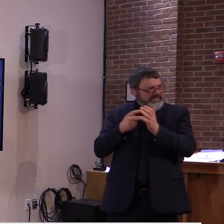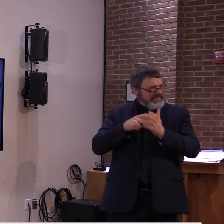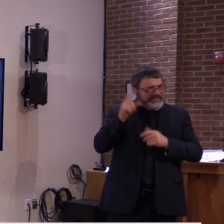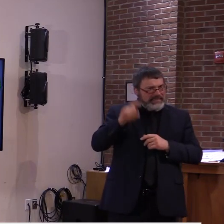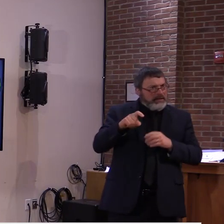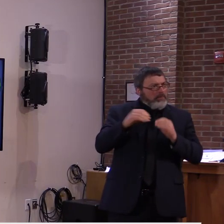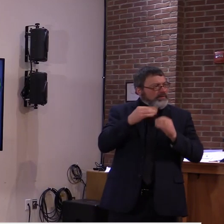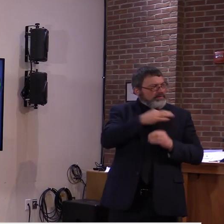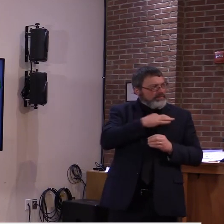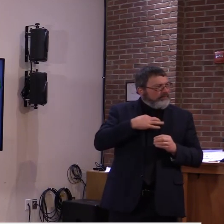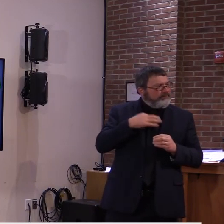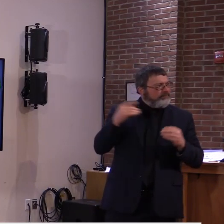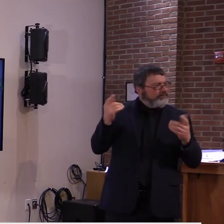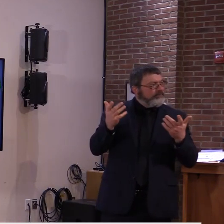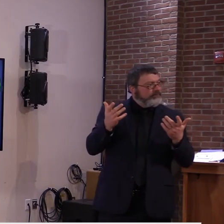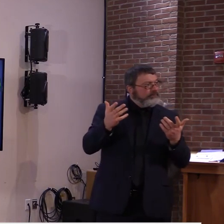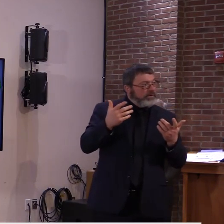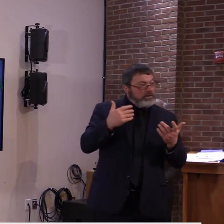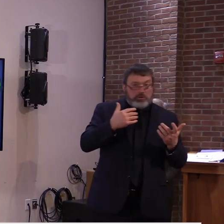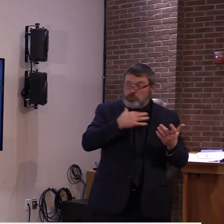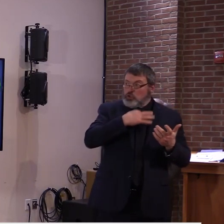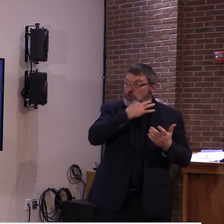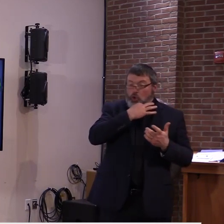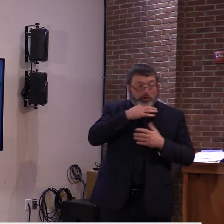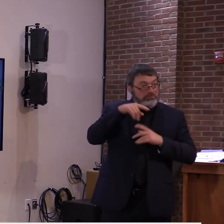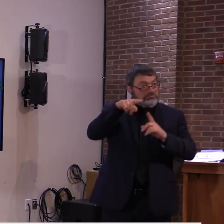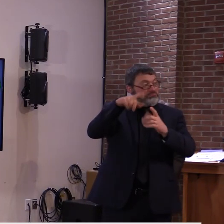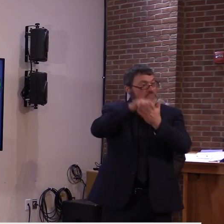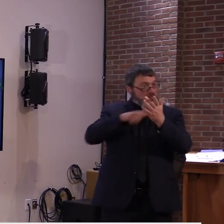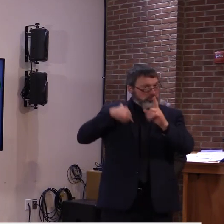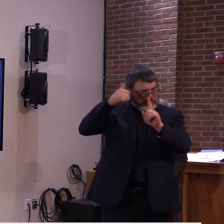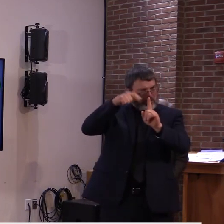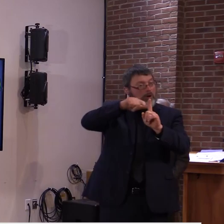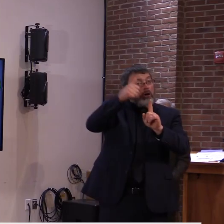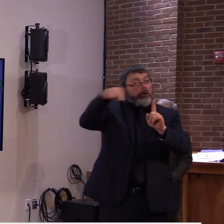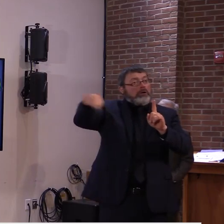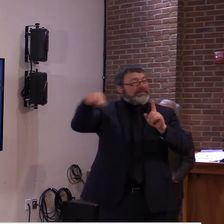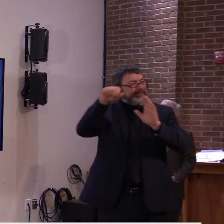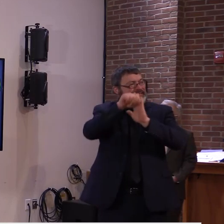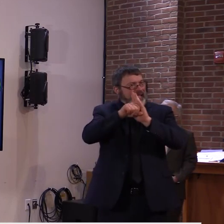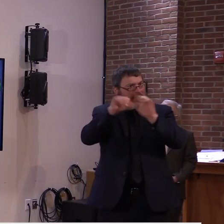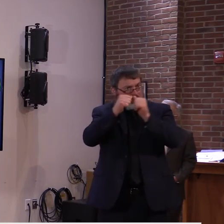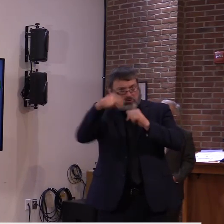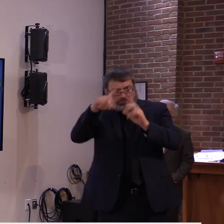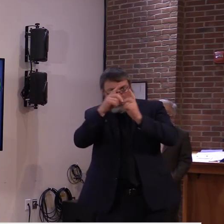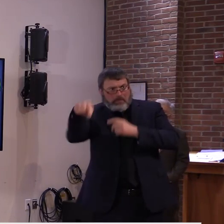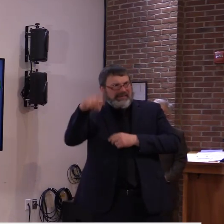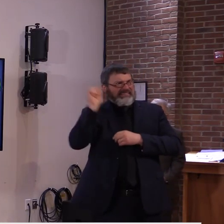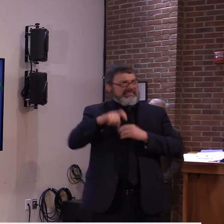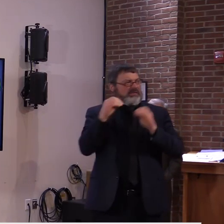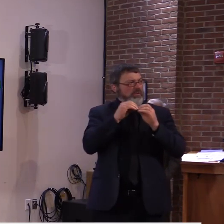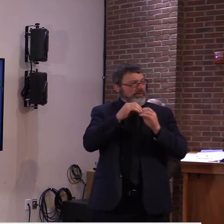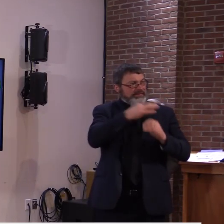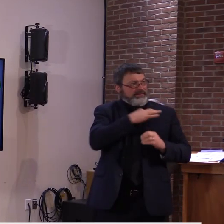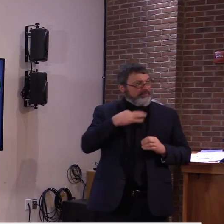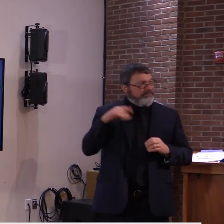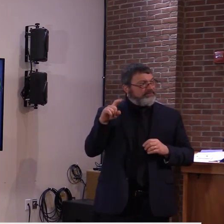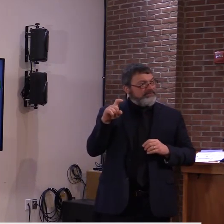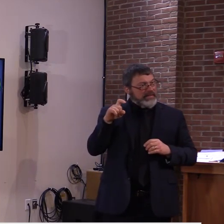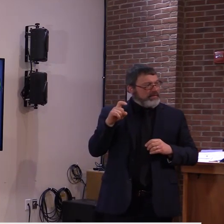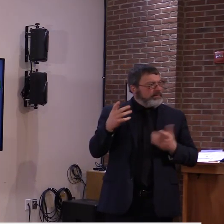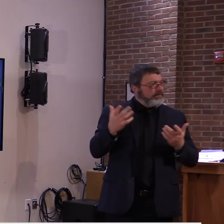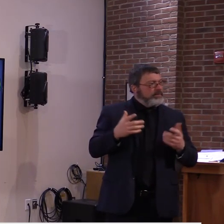like A.G. Donovan can't get things out for expedited requests. I mean, are you seeing this in